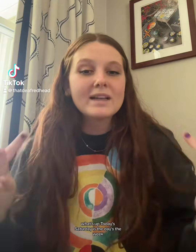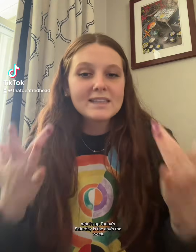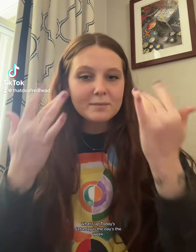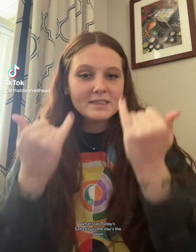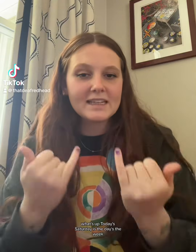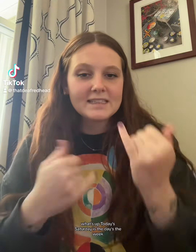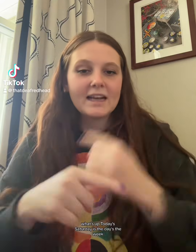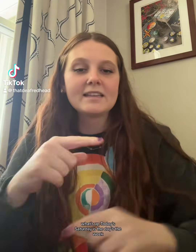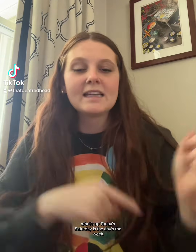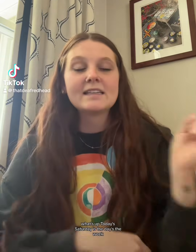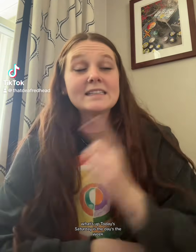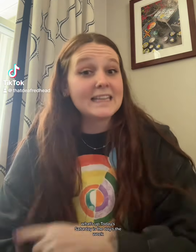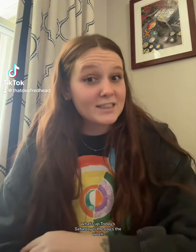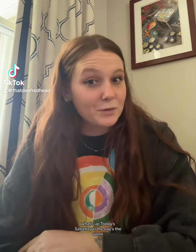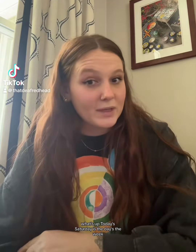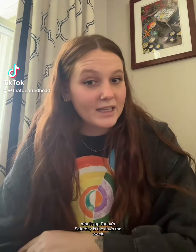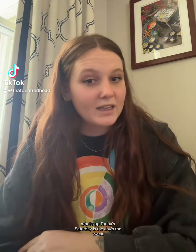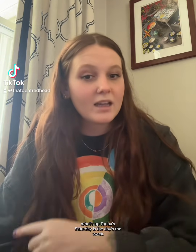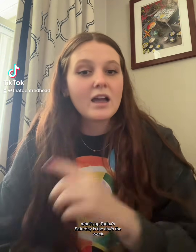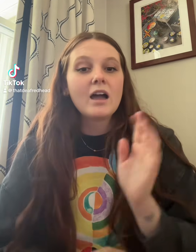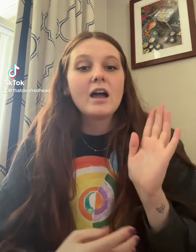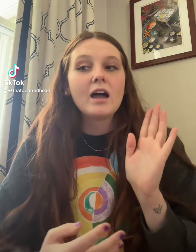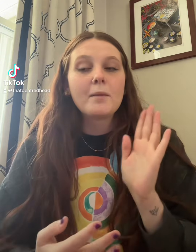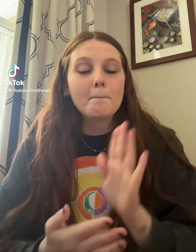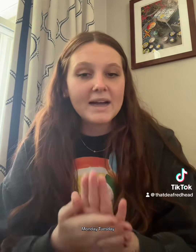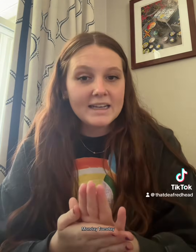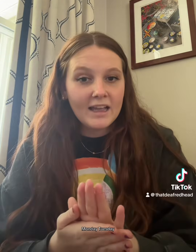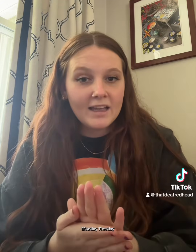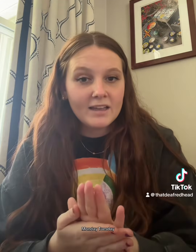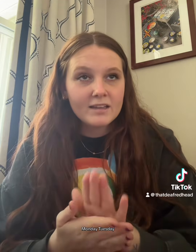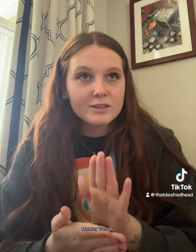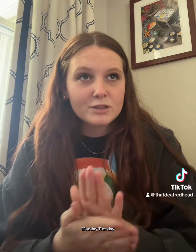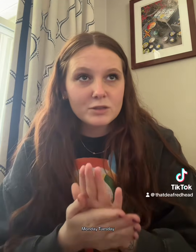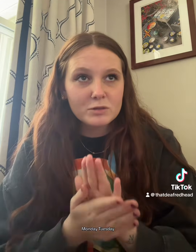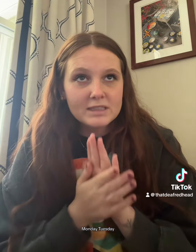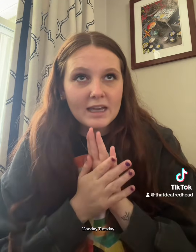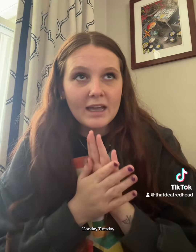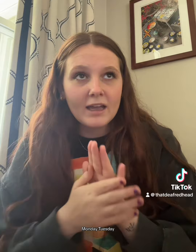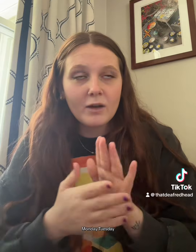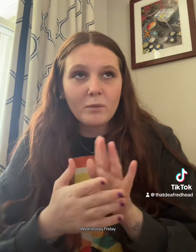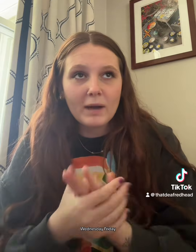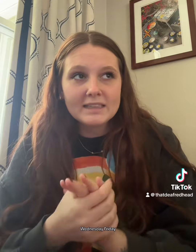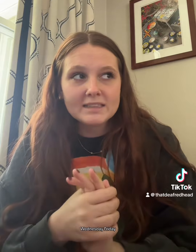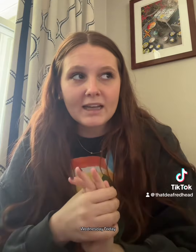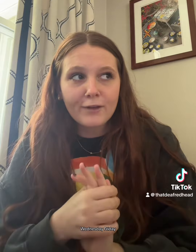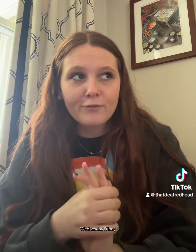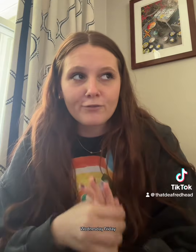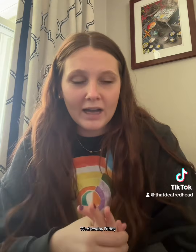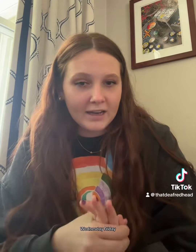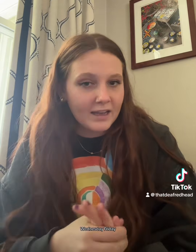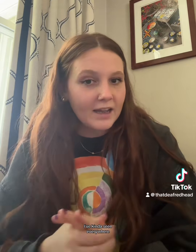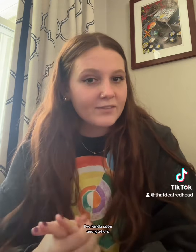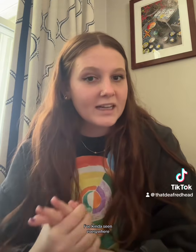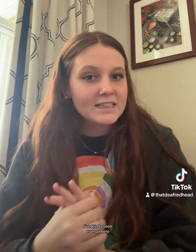What's up? Today's sign of the day is the days of the week. Monday, Tuesday, Wednesday, Friday, I've kind of